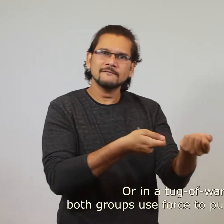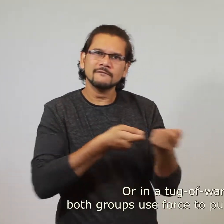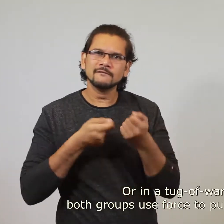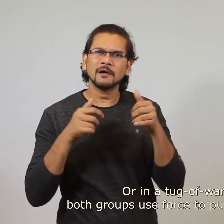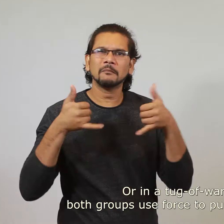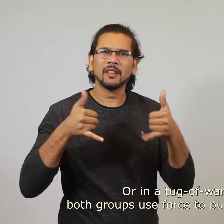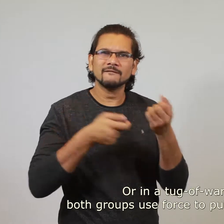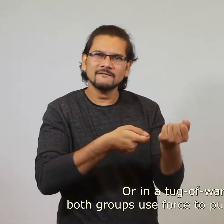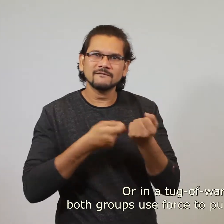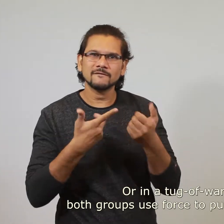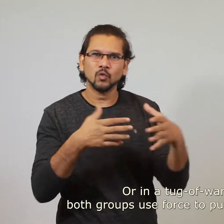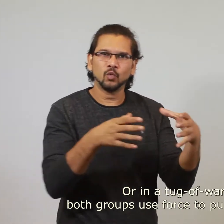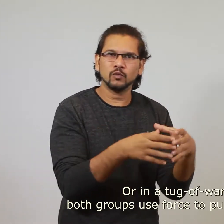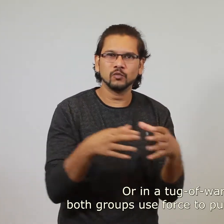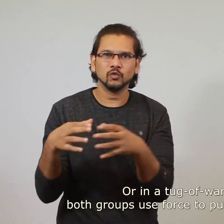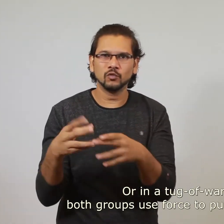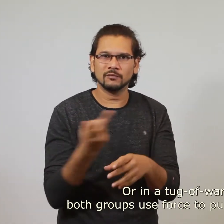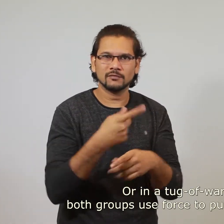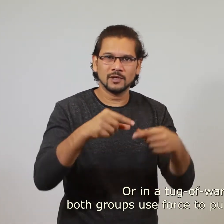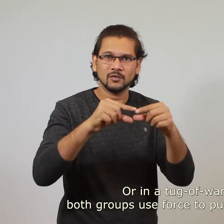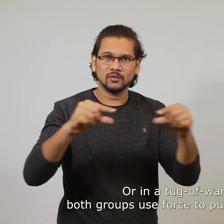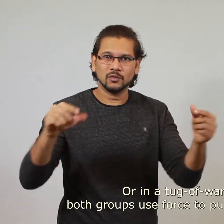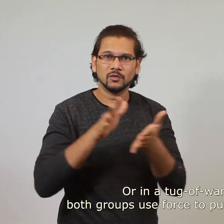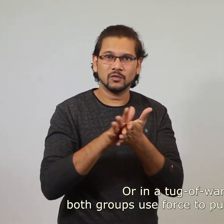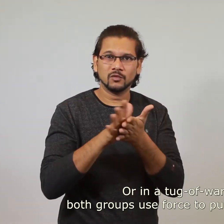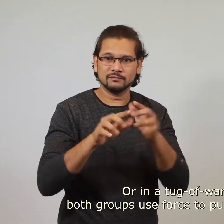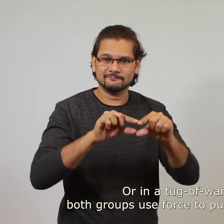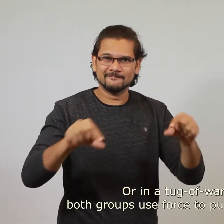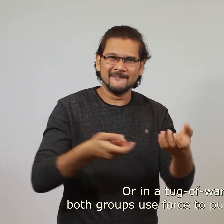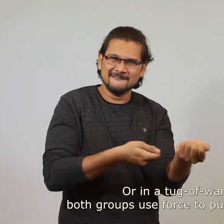Or in a tug of war, both groups use force to pull the rope.